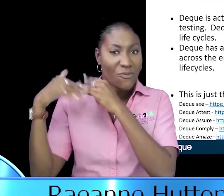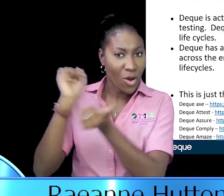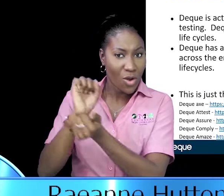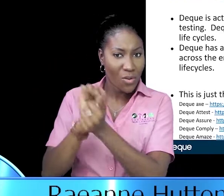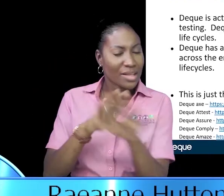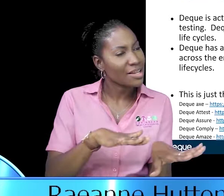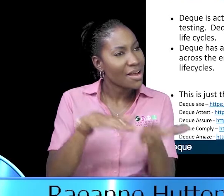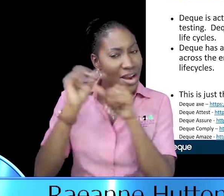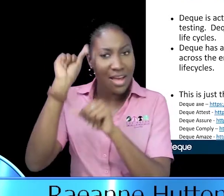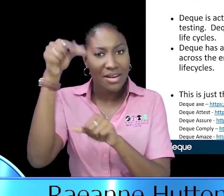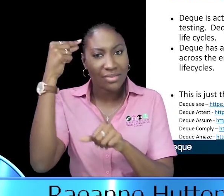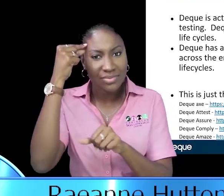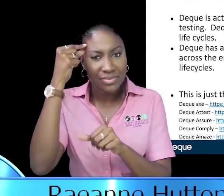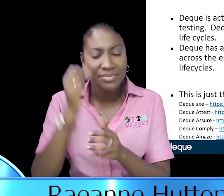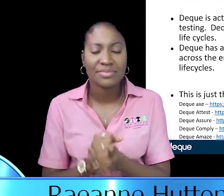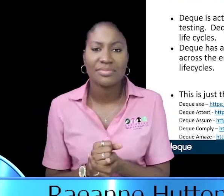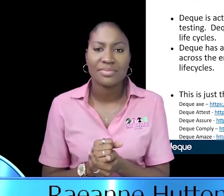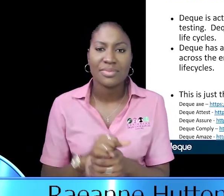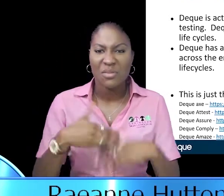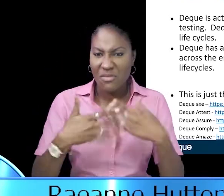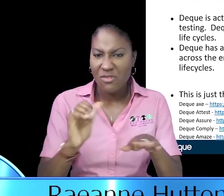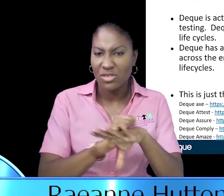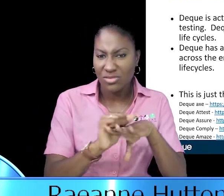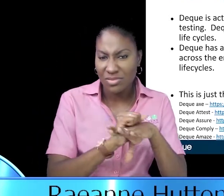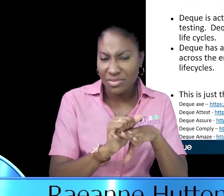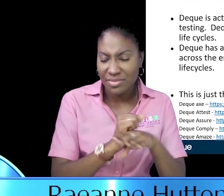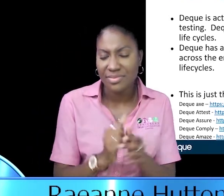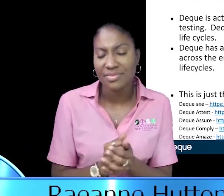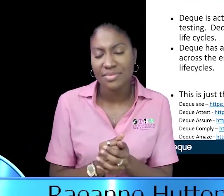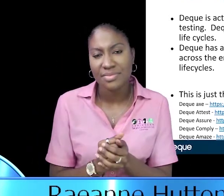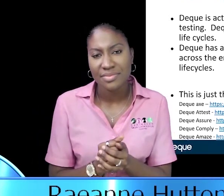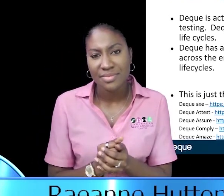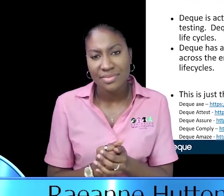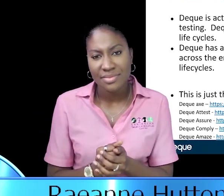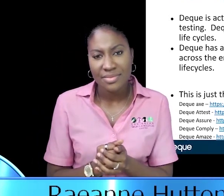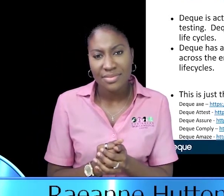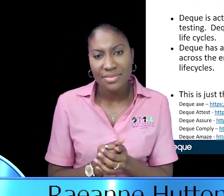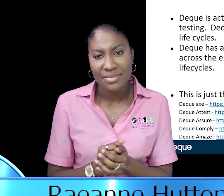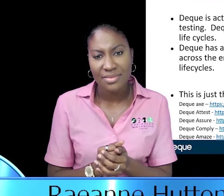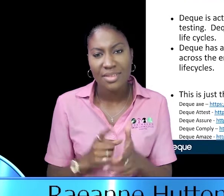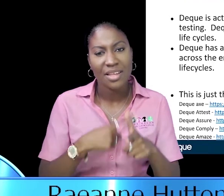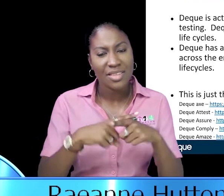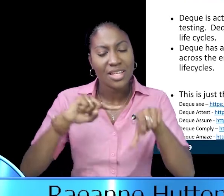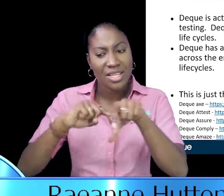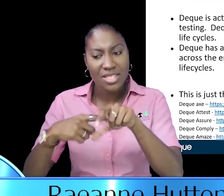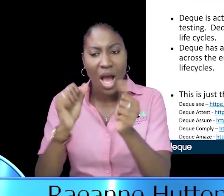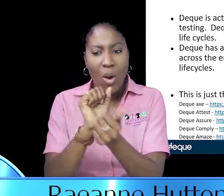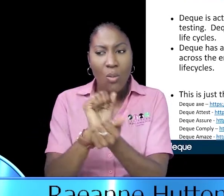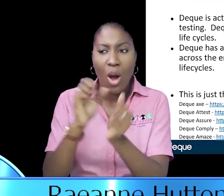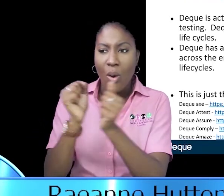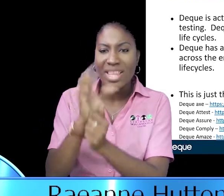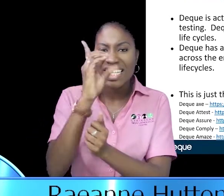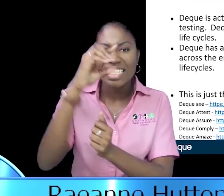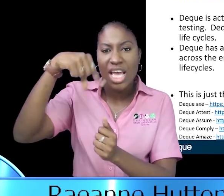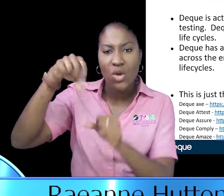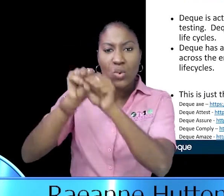5. So I work for Deque Systems, and the motto of Deque Systems is accessibility for good. And when